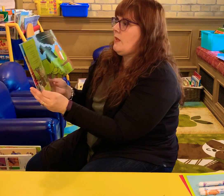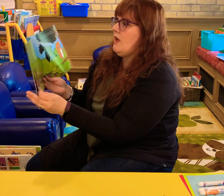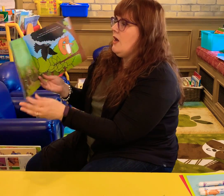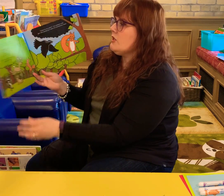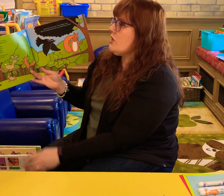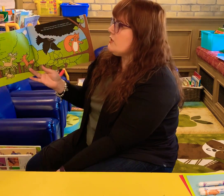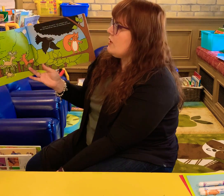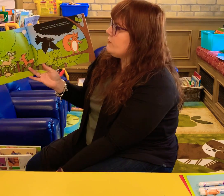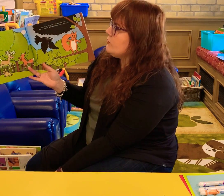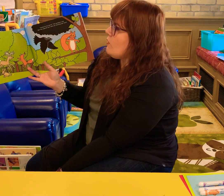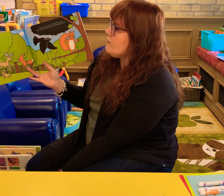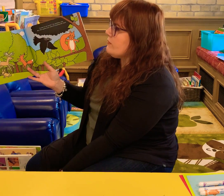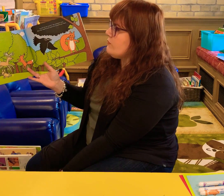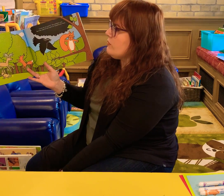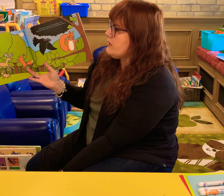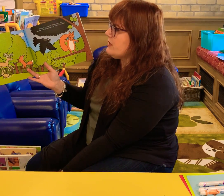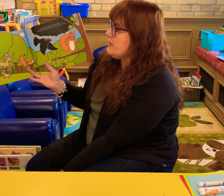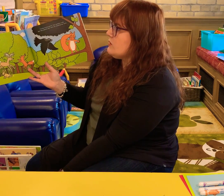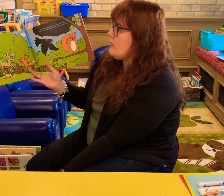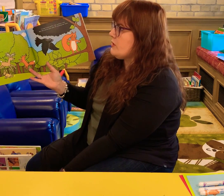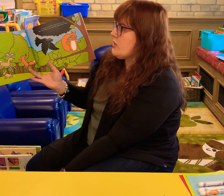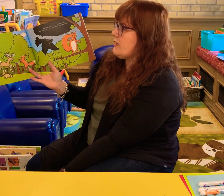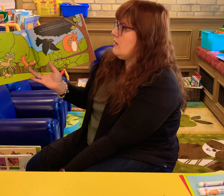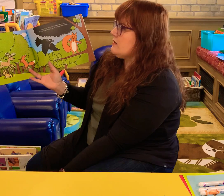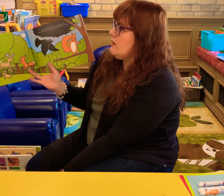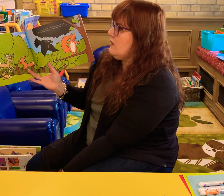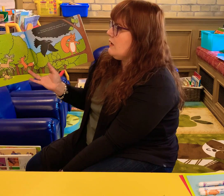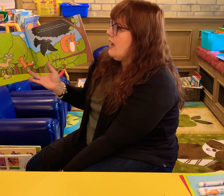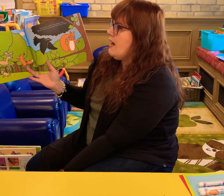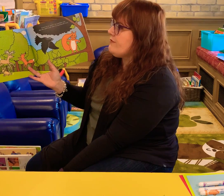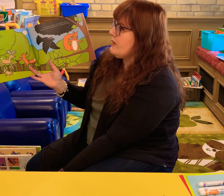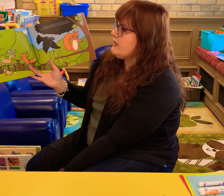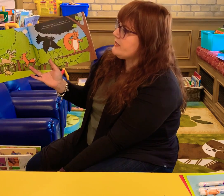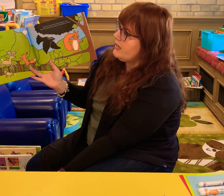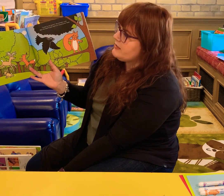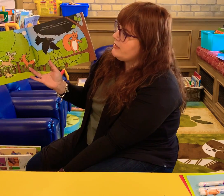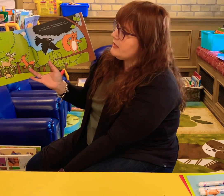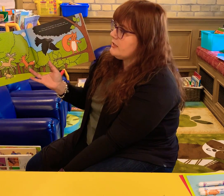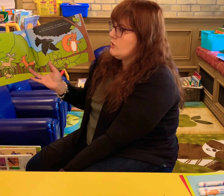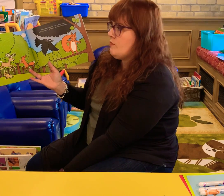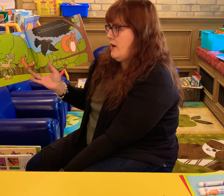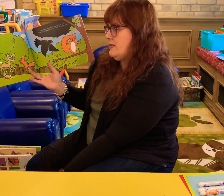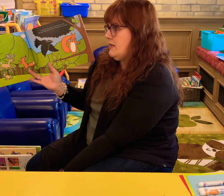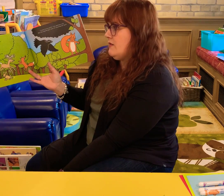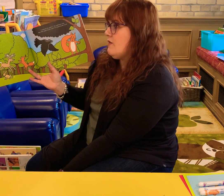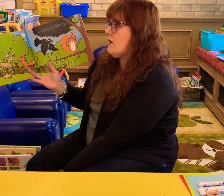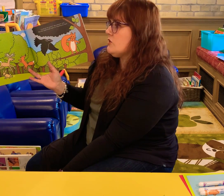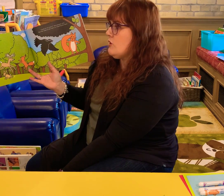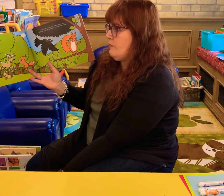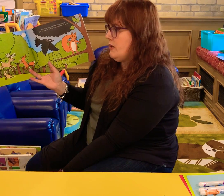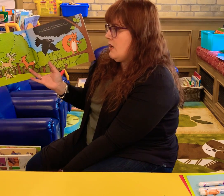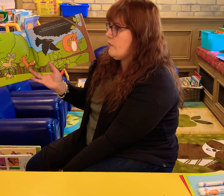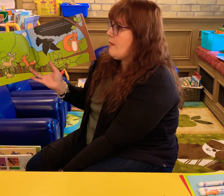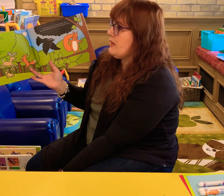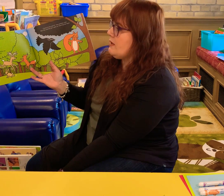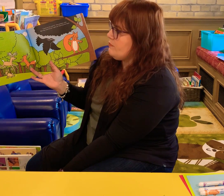The jackdaw flew over a forest, and this is what the jackdaw saw. A ferret dancing, a deer prancing, a fox jumping, a rabbit thumping,